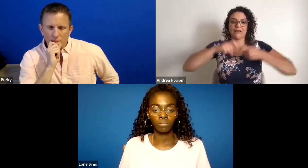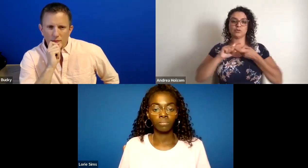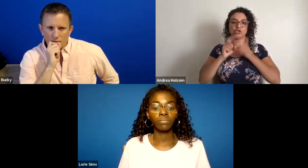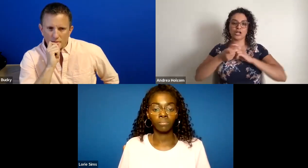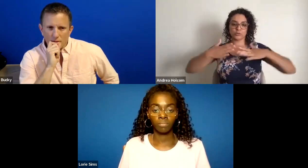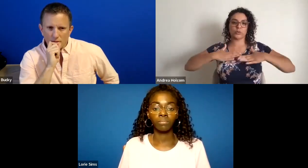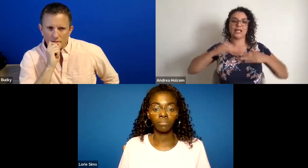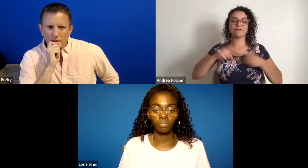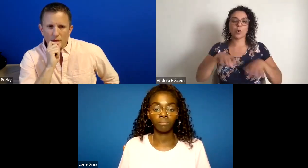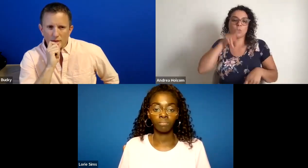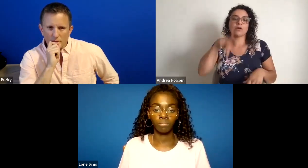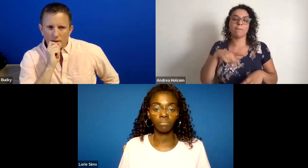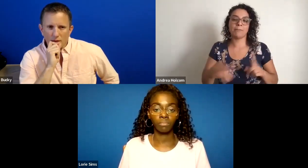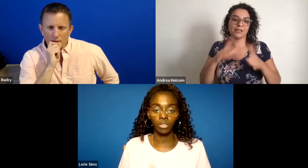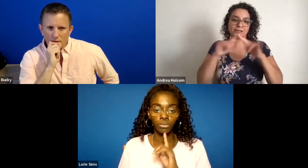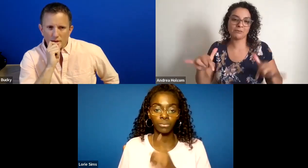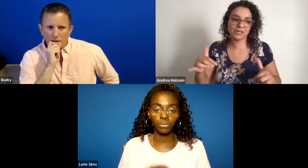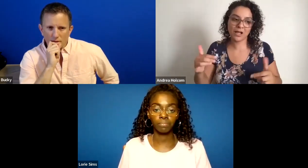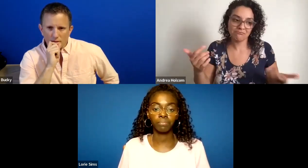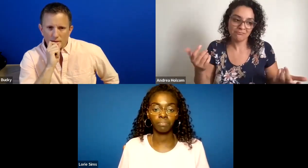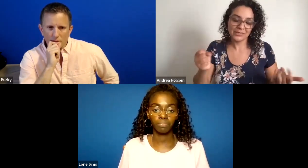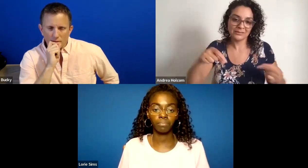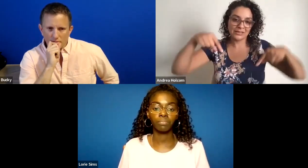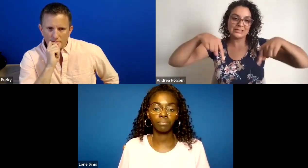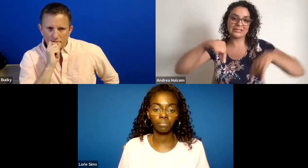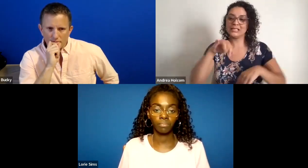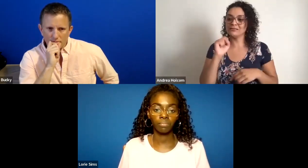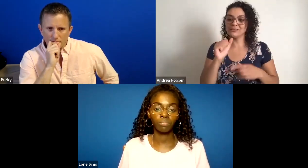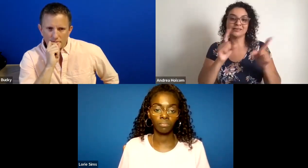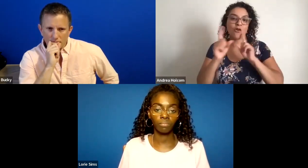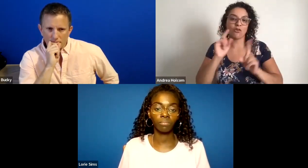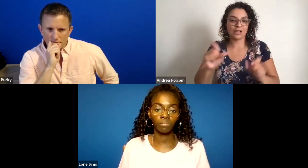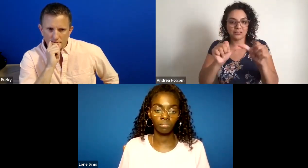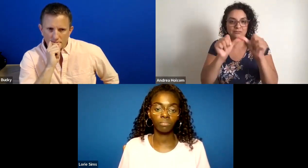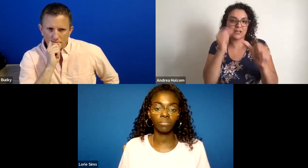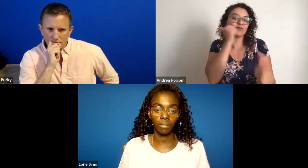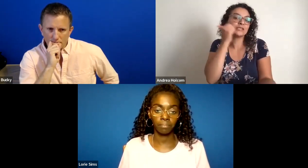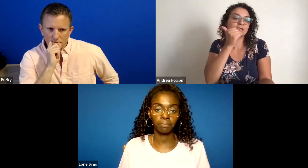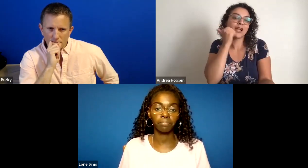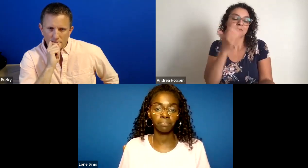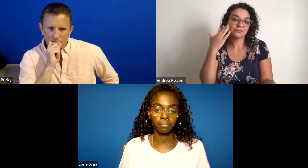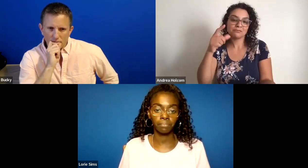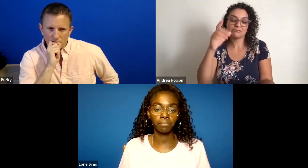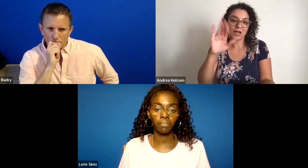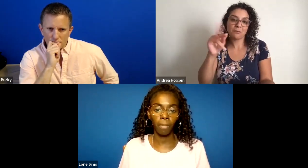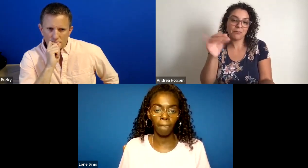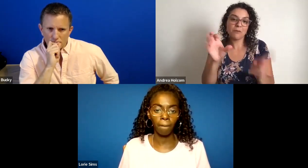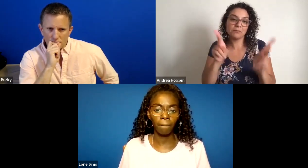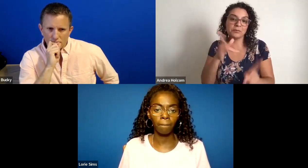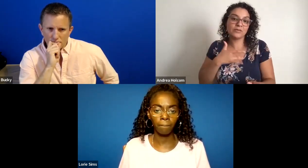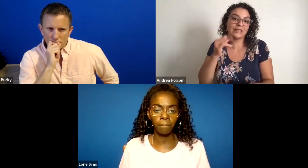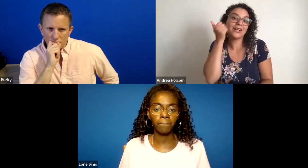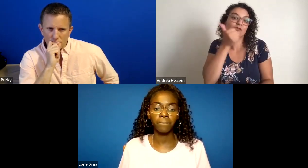wrong approach, but it's up to us to change how we own the call out or call in. And this is a dialogue that should